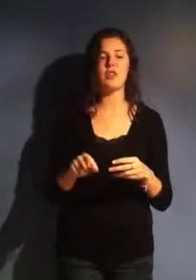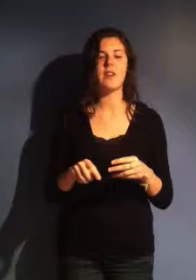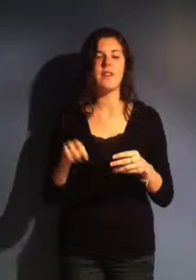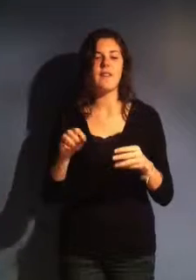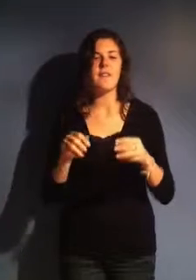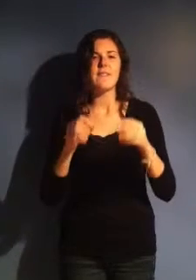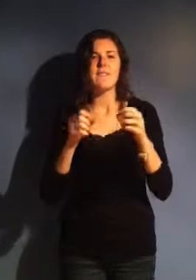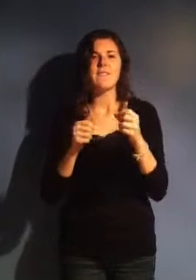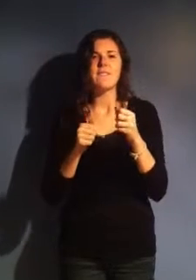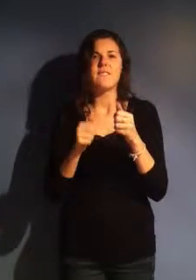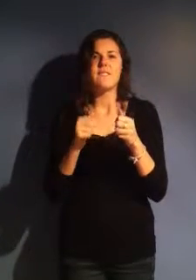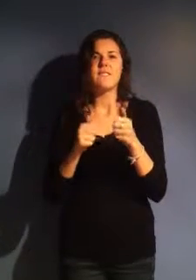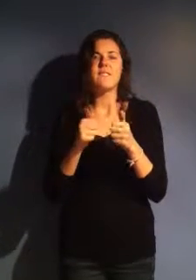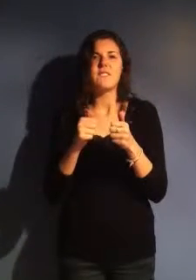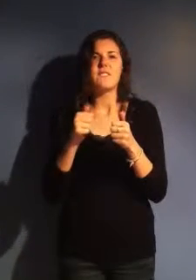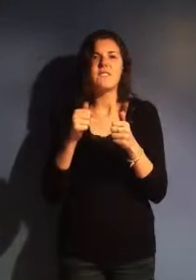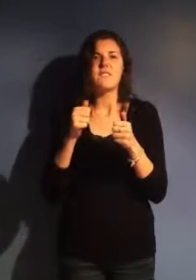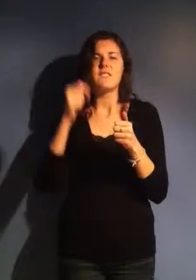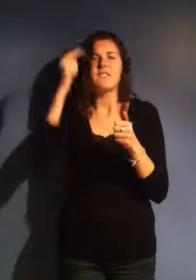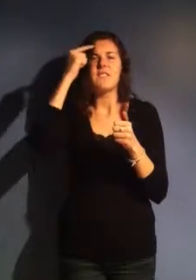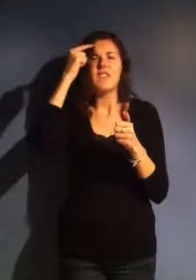plasmid is. For example, today my boss told me